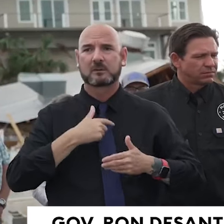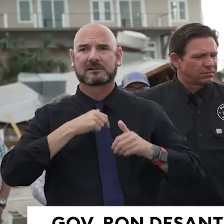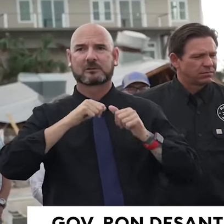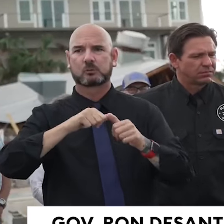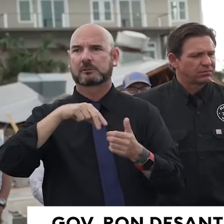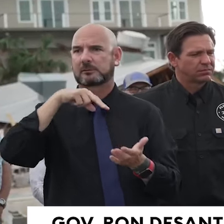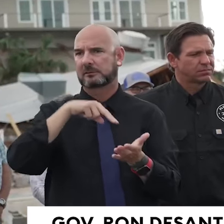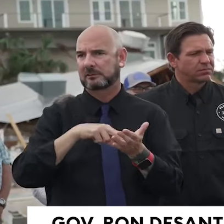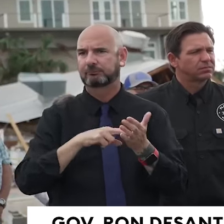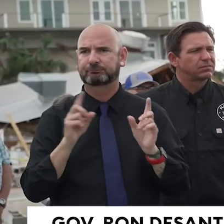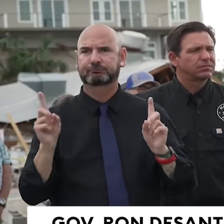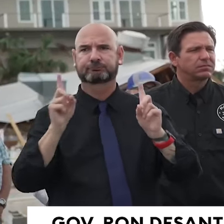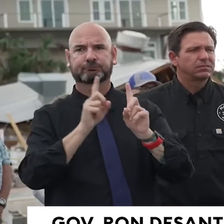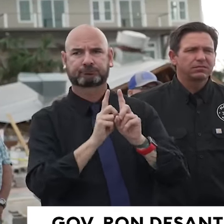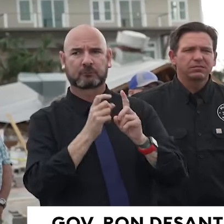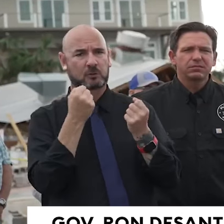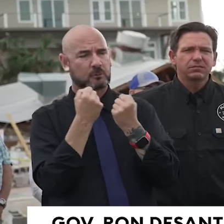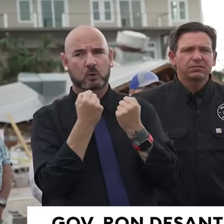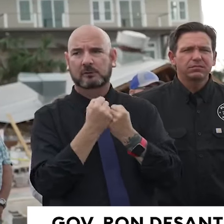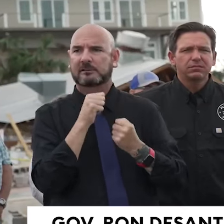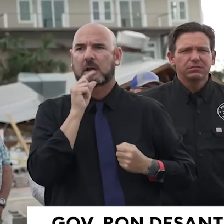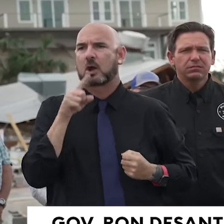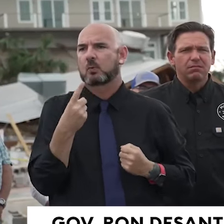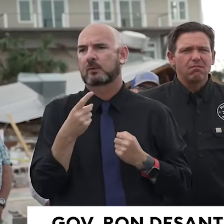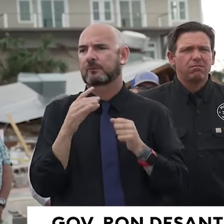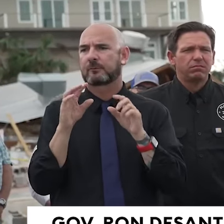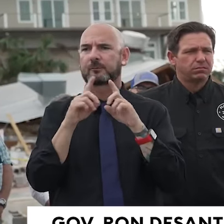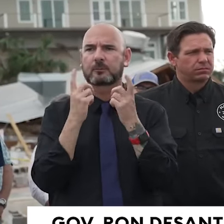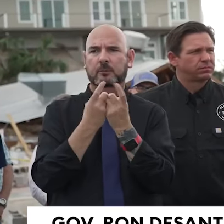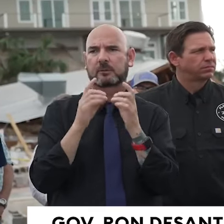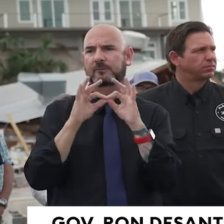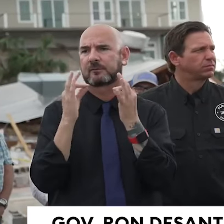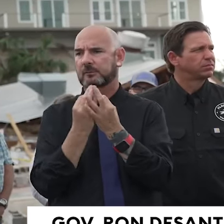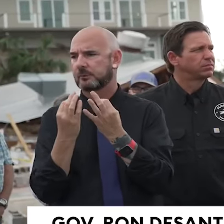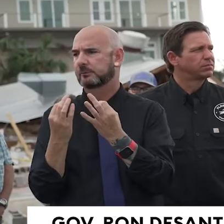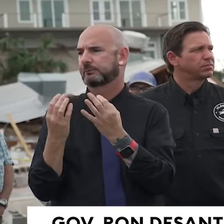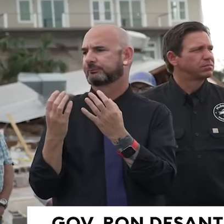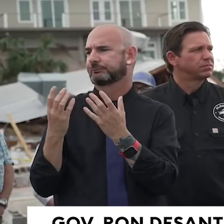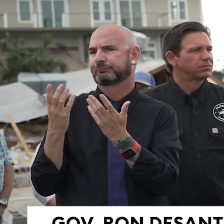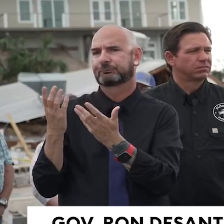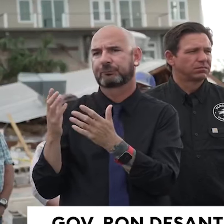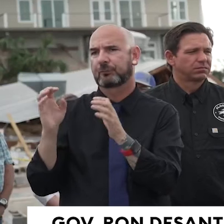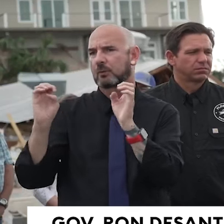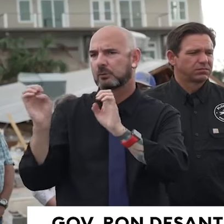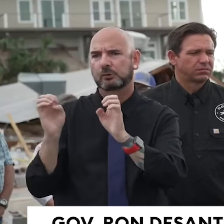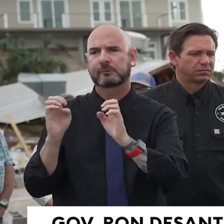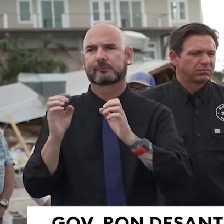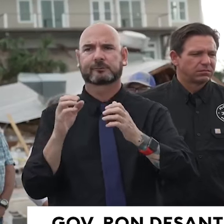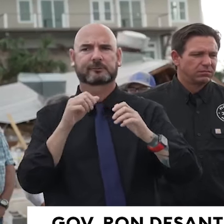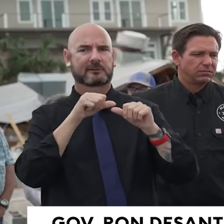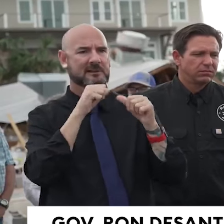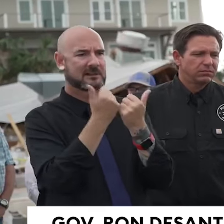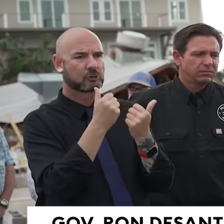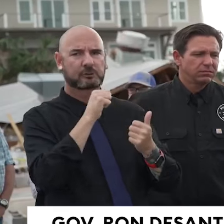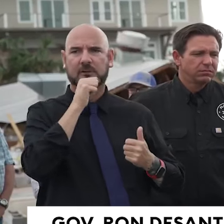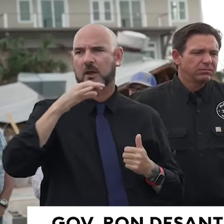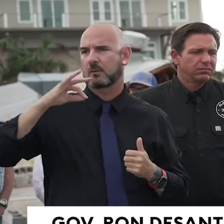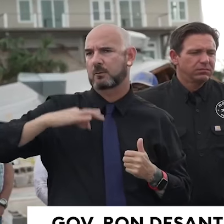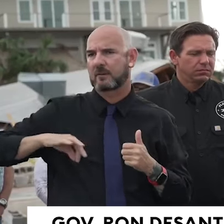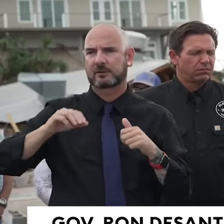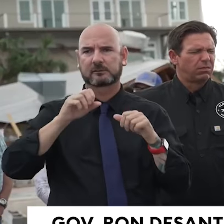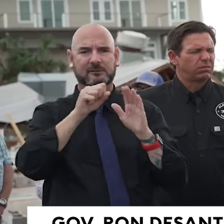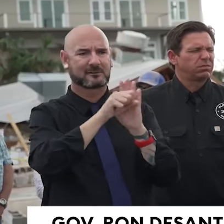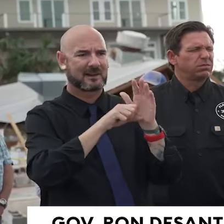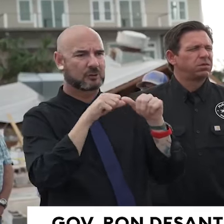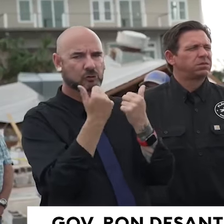not just the Florida Division of Emergency Management, but the many agencies, nonprofits, and state agencies, local agencies that make up